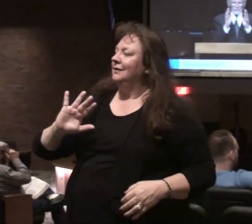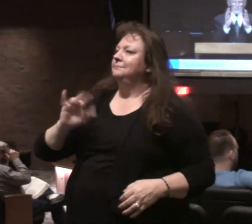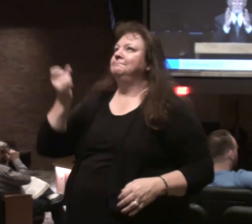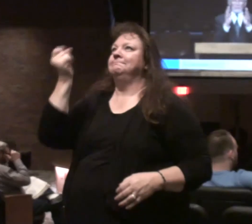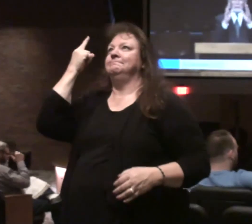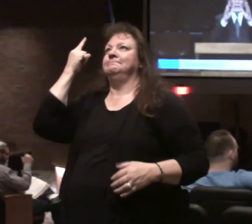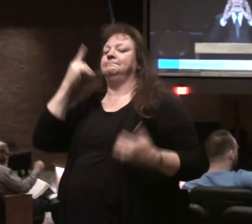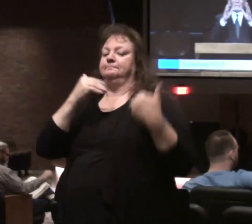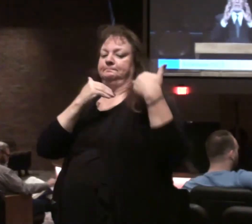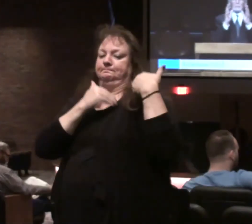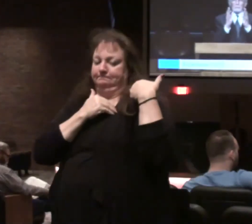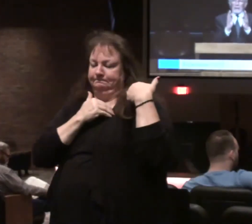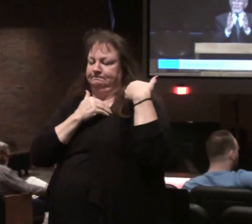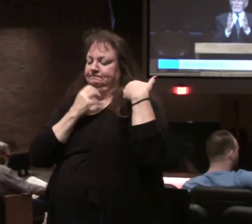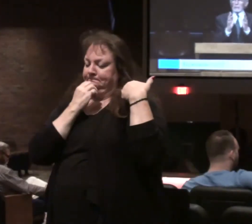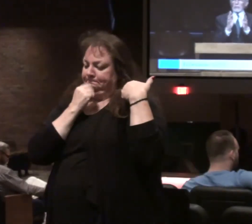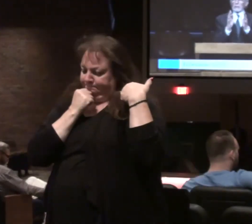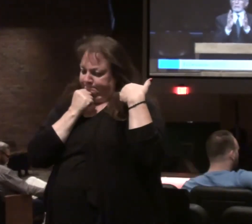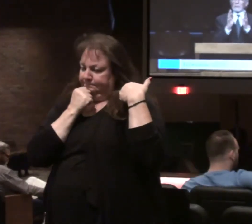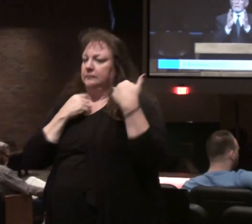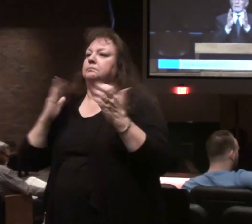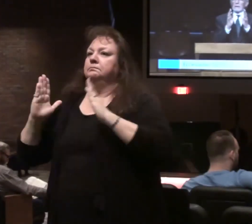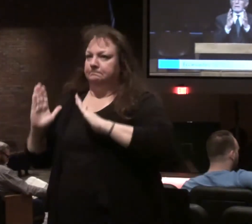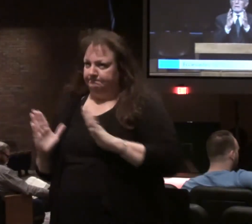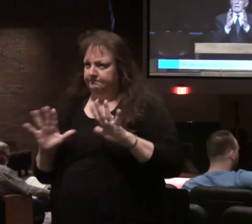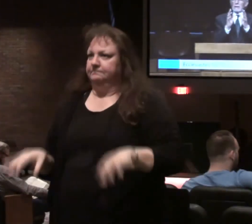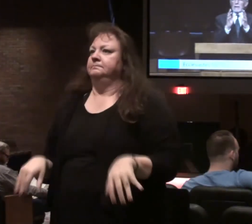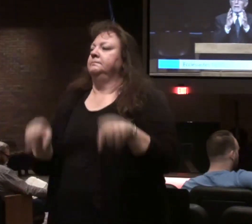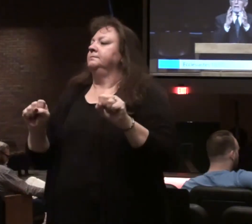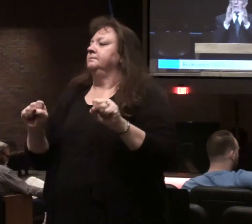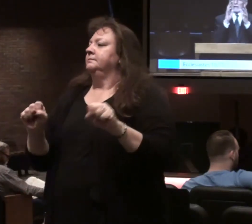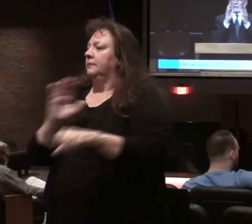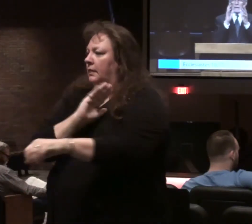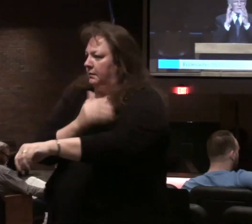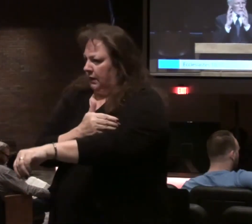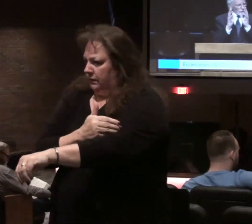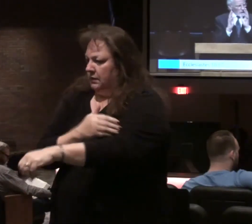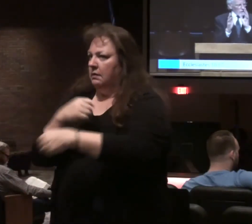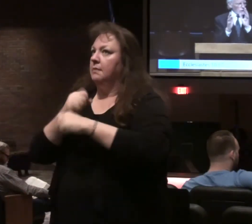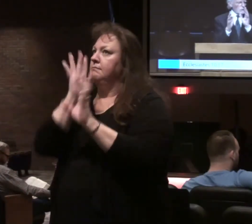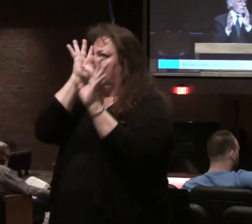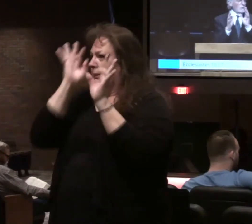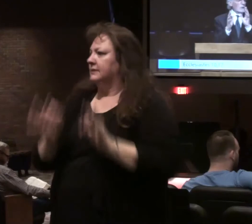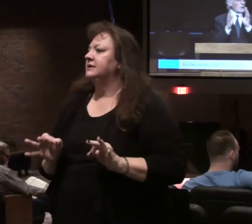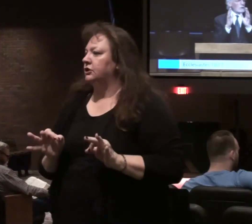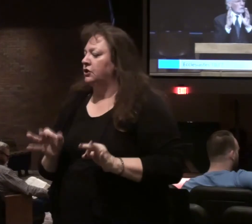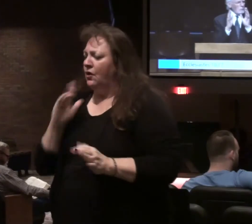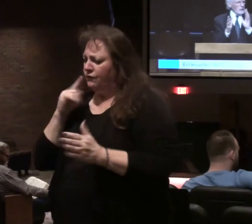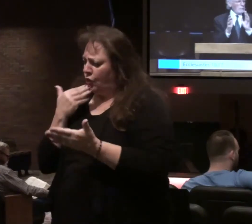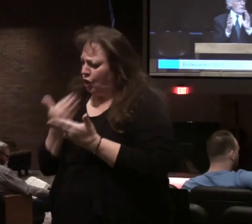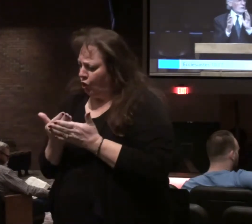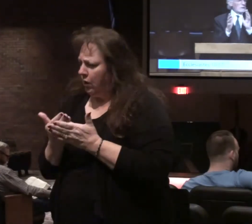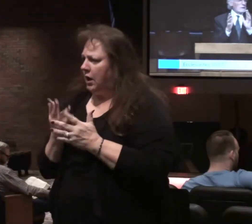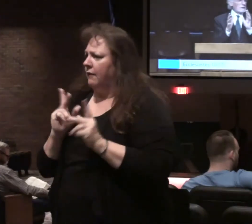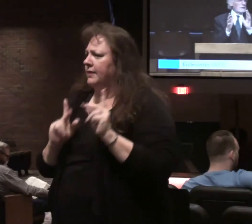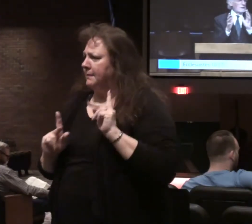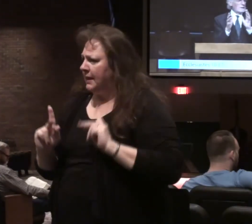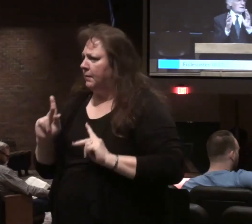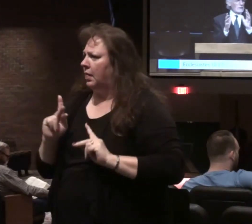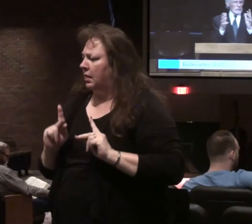the responsibility they have. They're prepared for it. They make decisions for the good of the